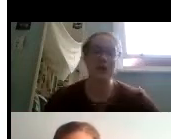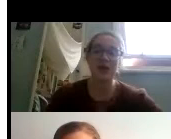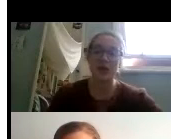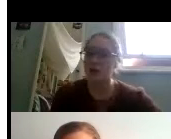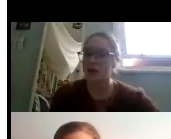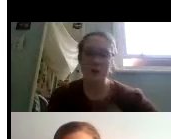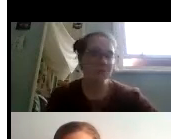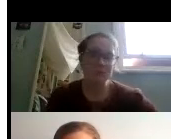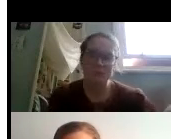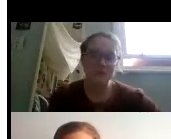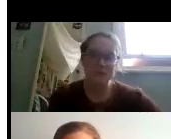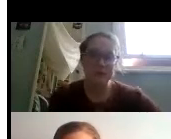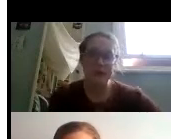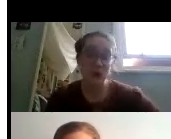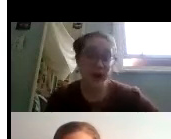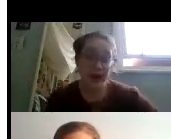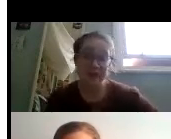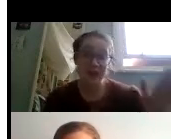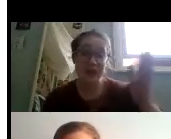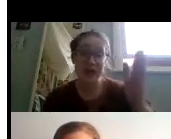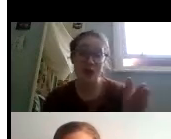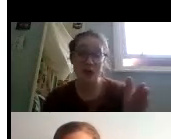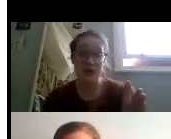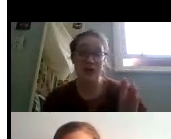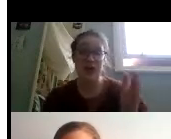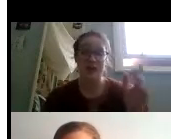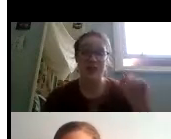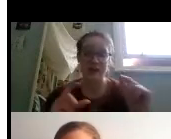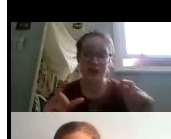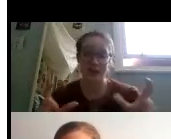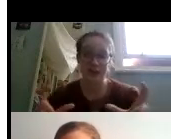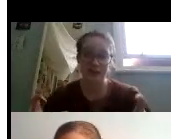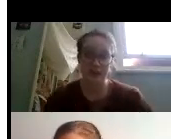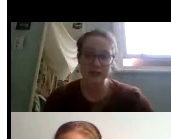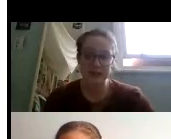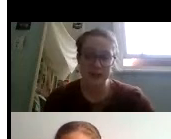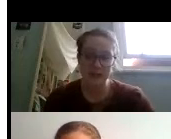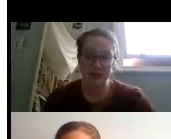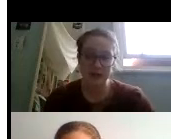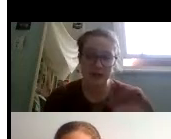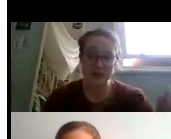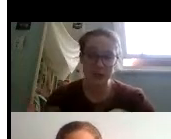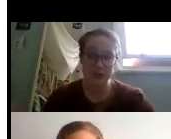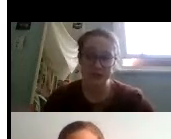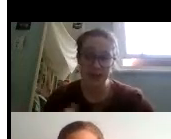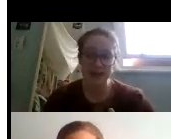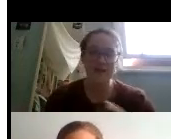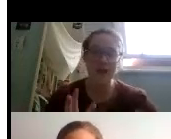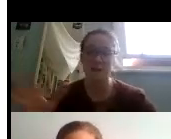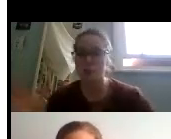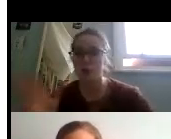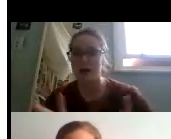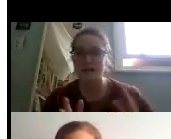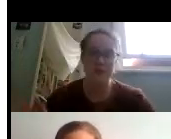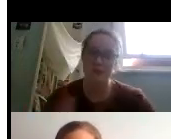is it your age, that's the comment, and then the other words kind of slot into that. There's kind